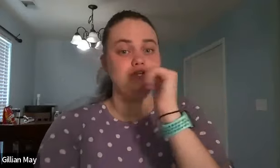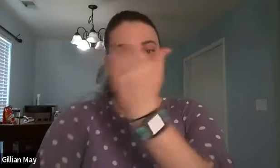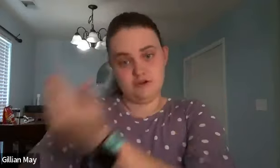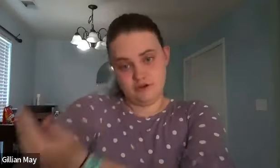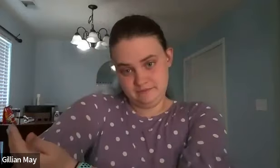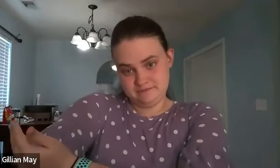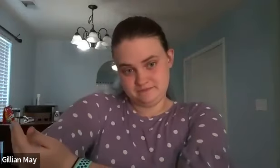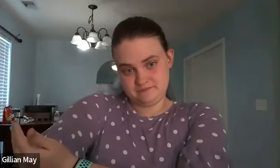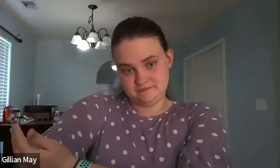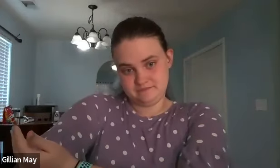daughter.